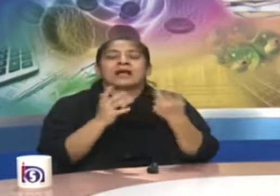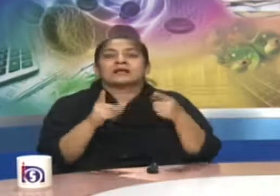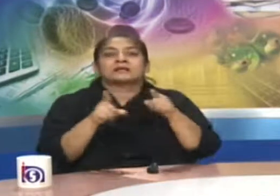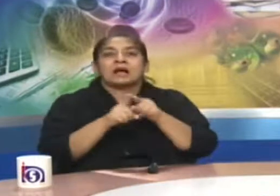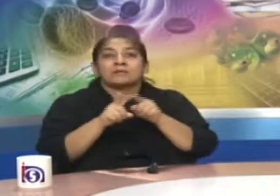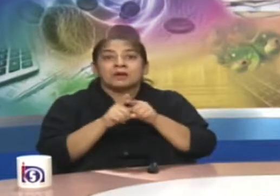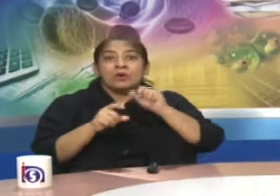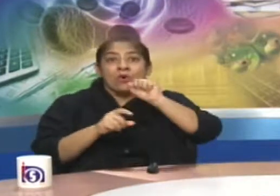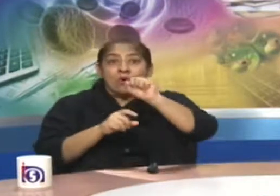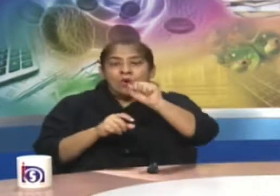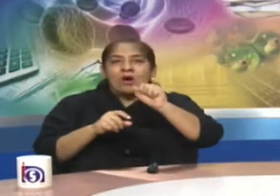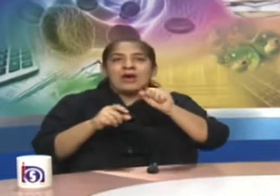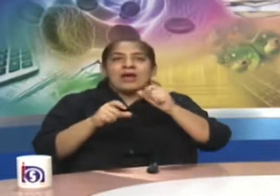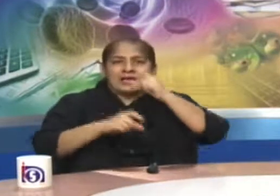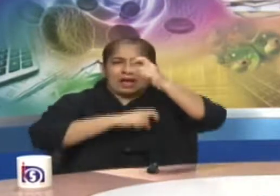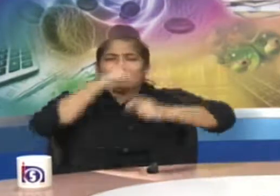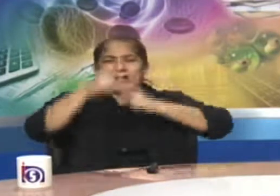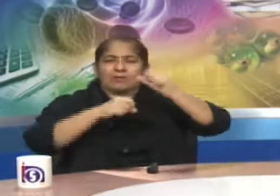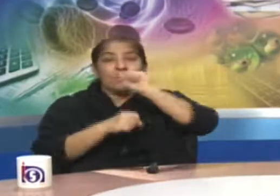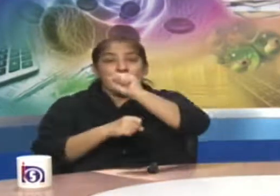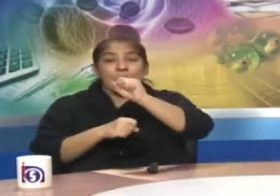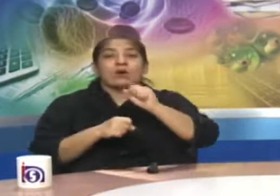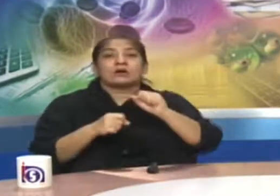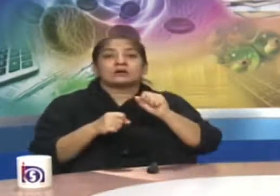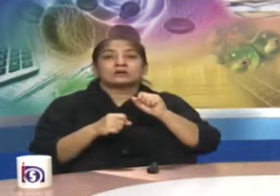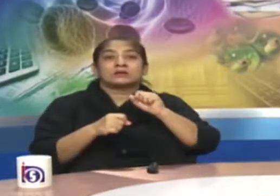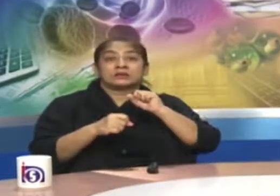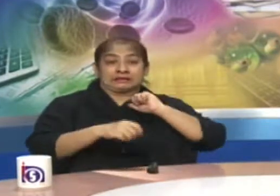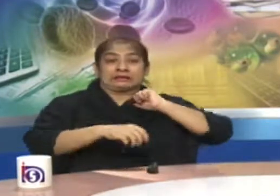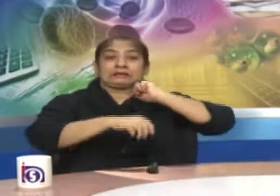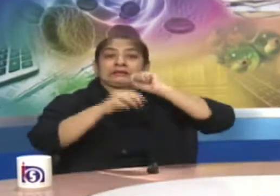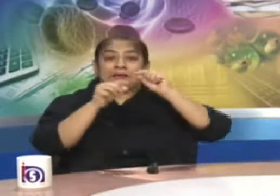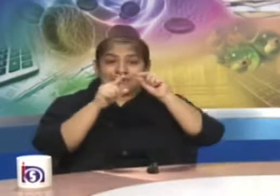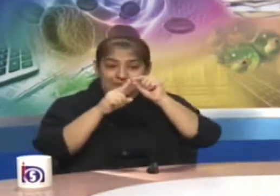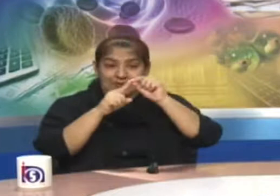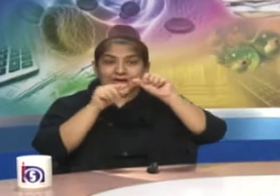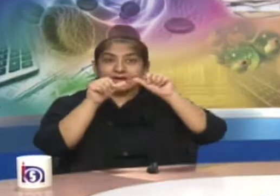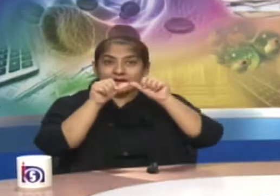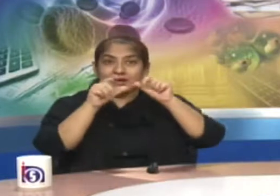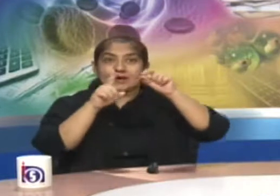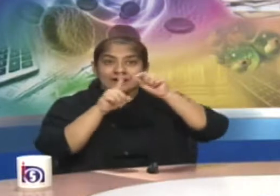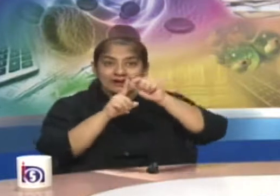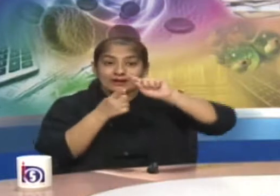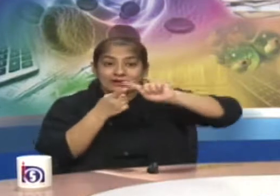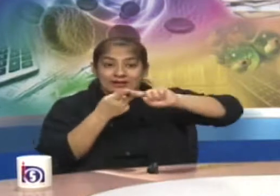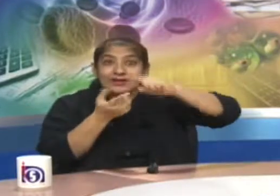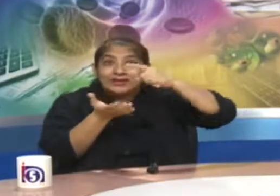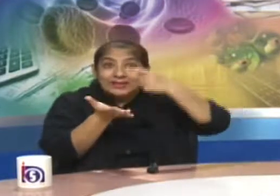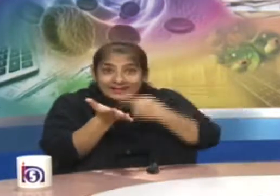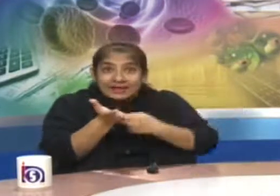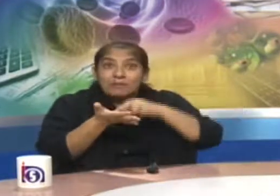The third type of money market instrument is commercial paper.